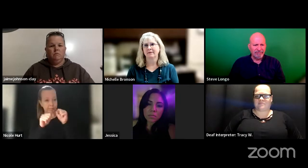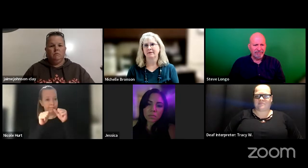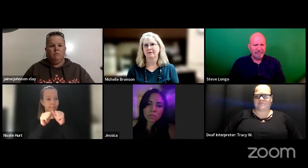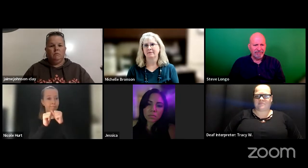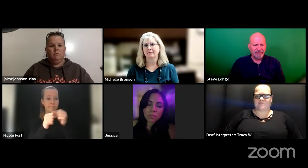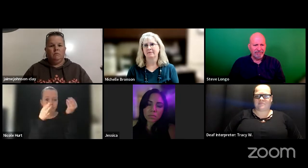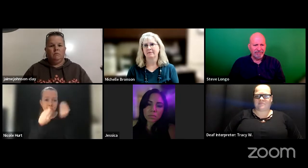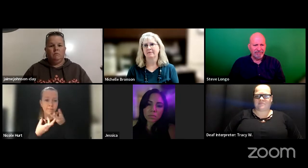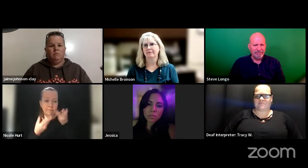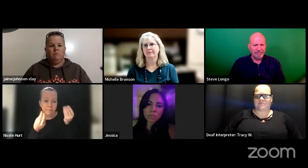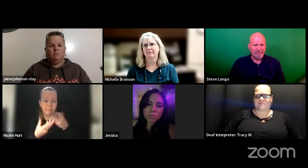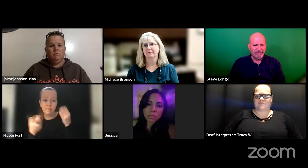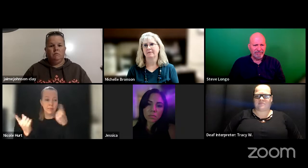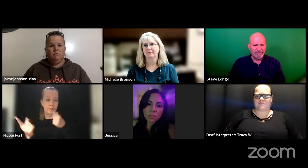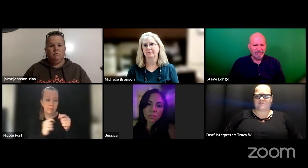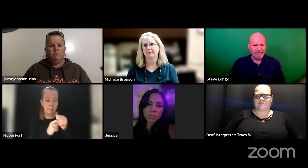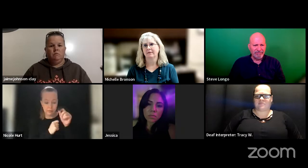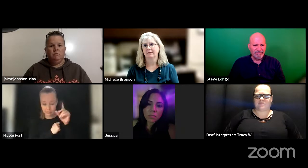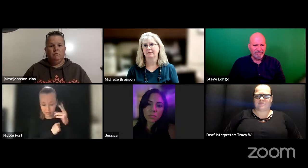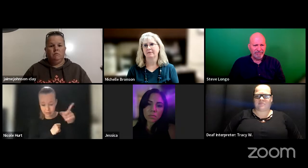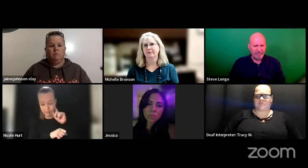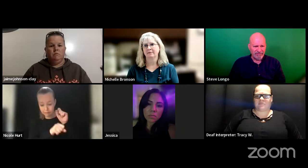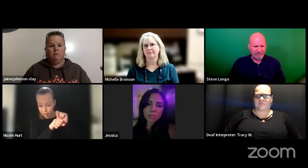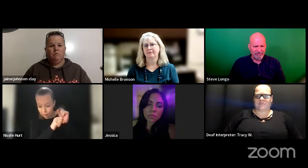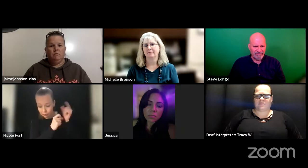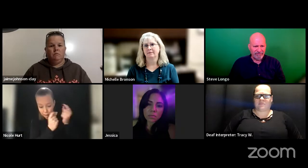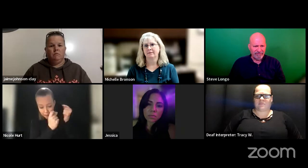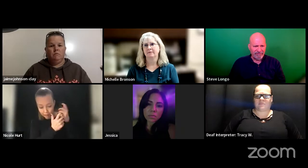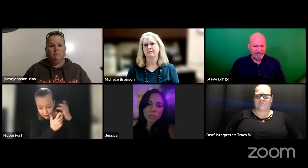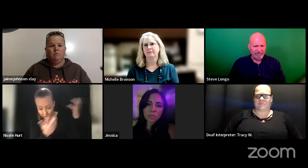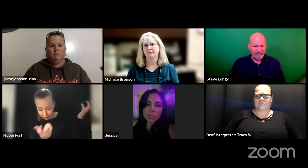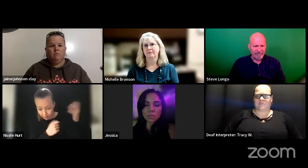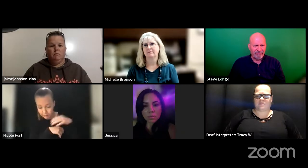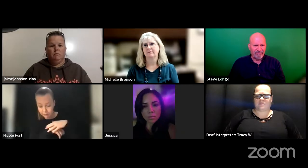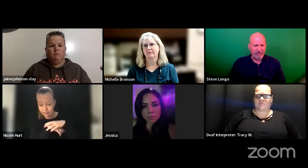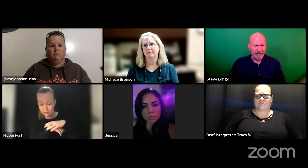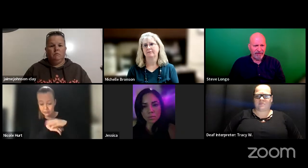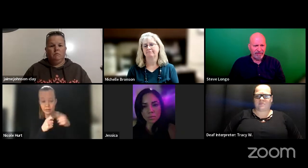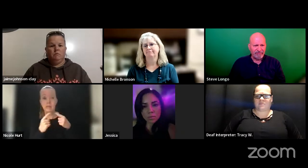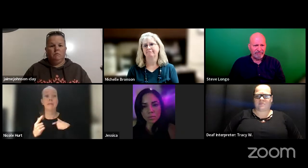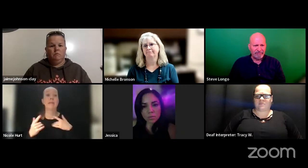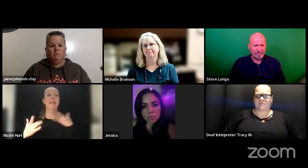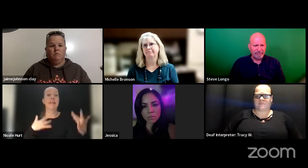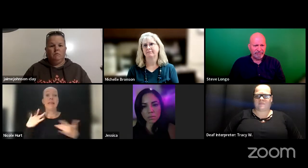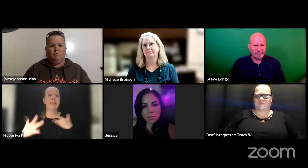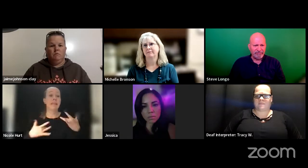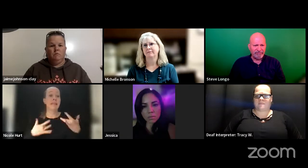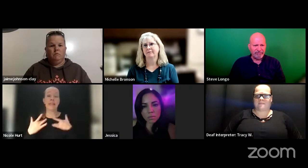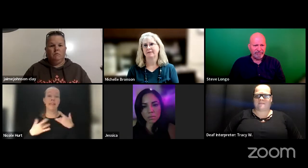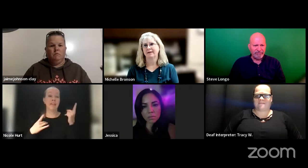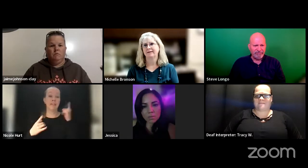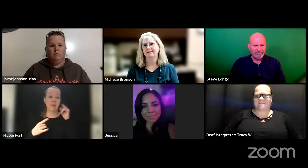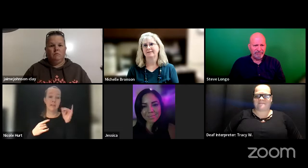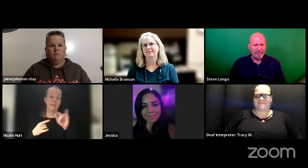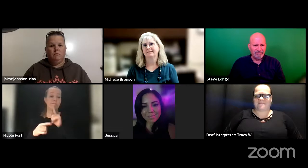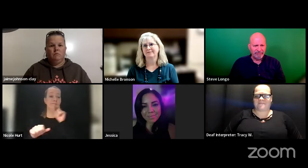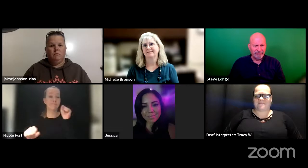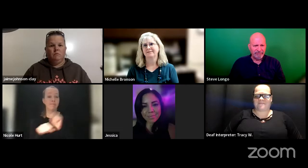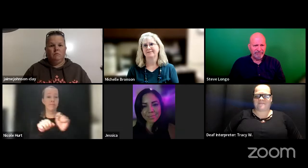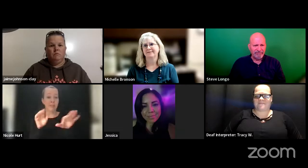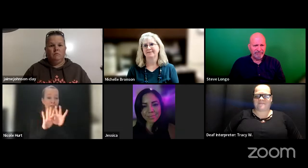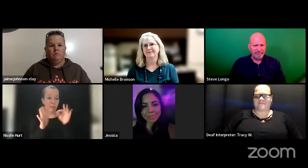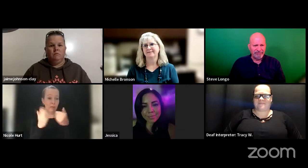I wanted to share, Michelle has been very good in informing me of what is going on